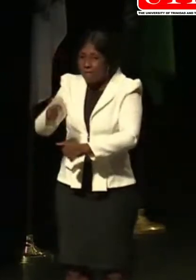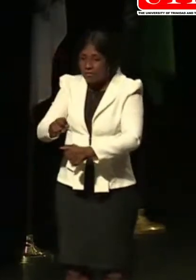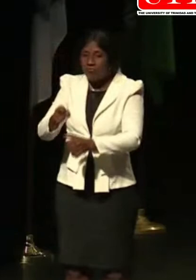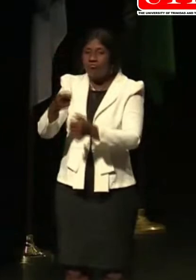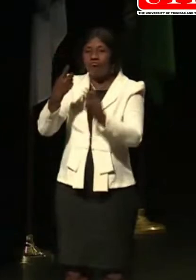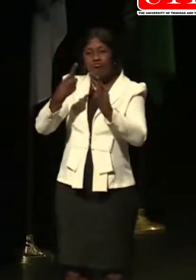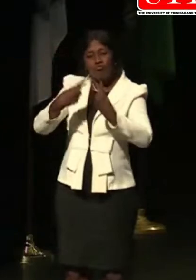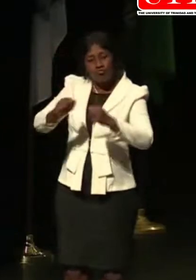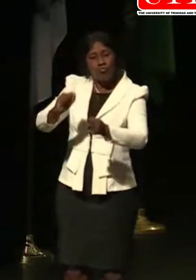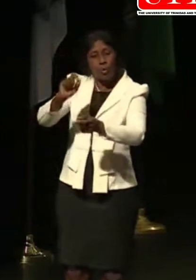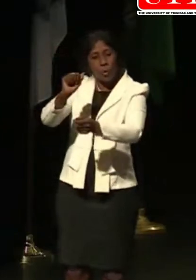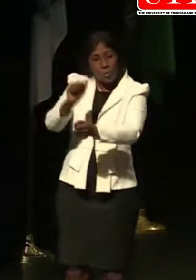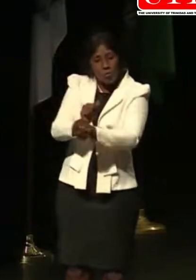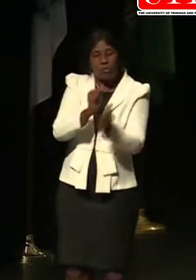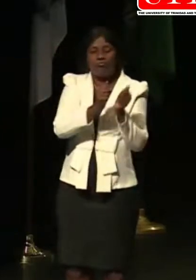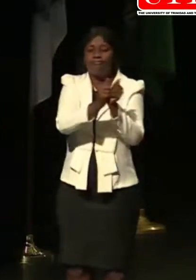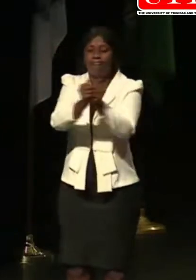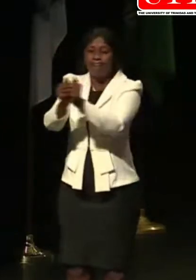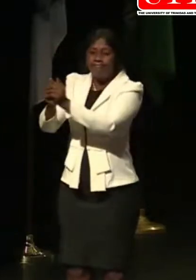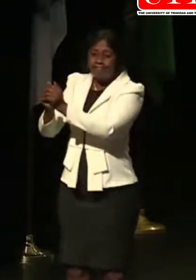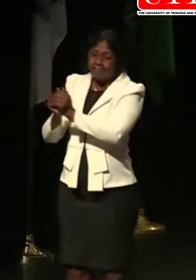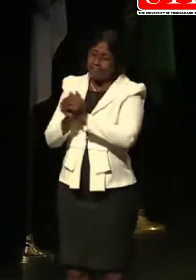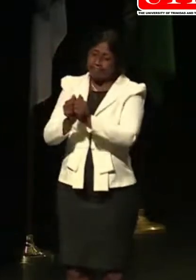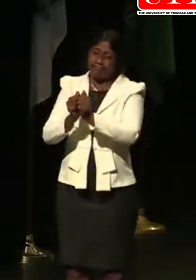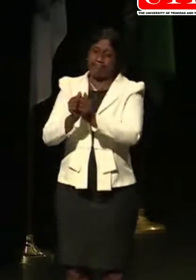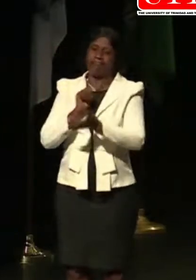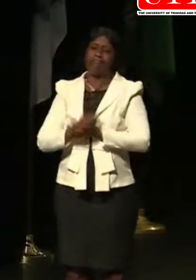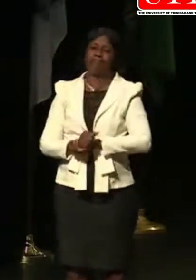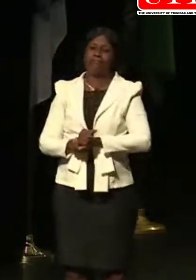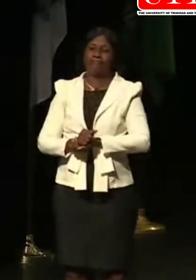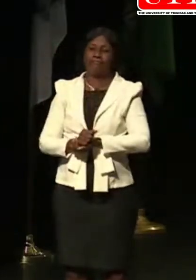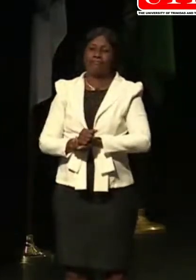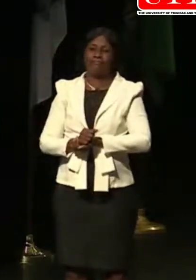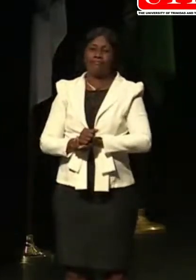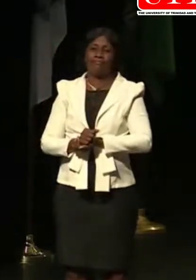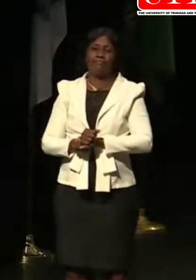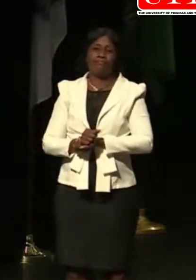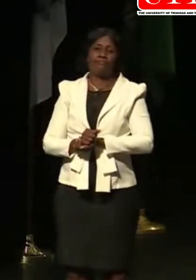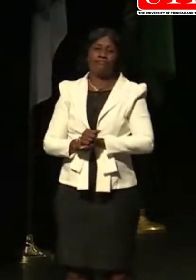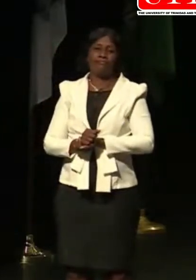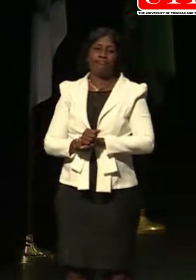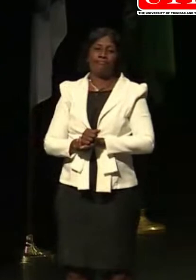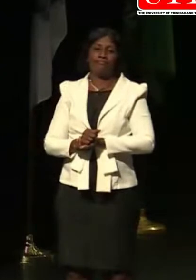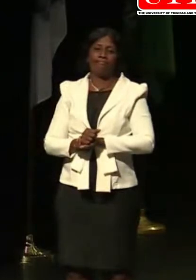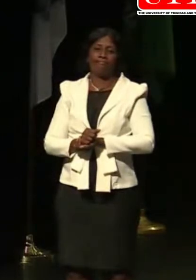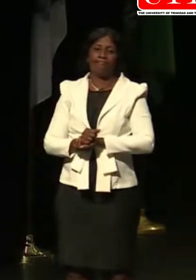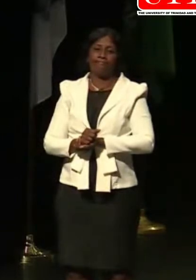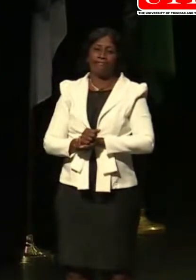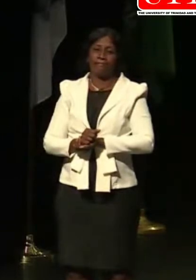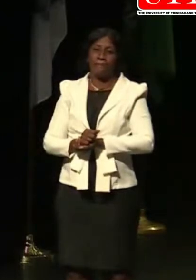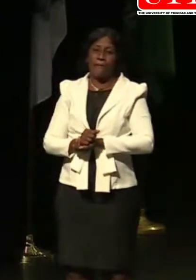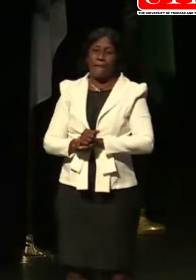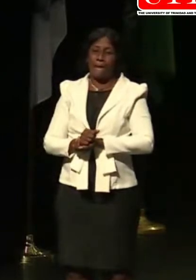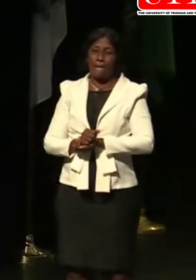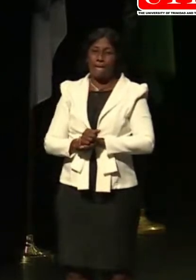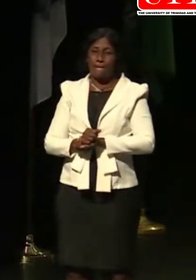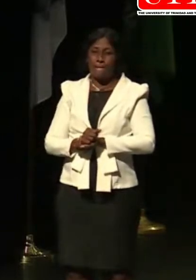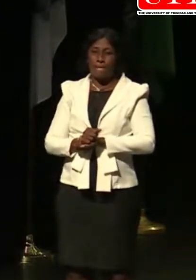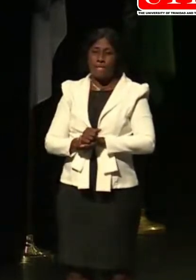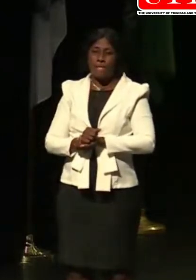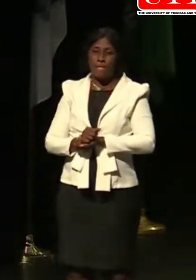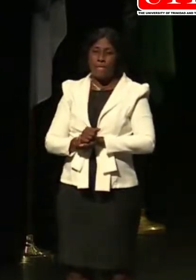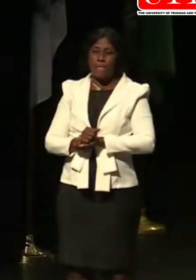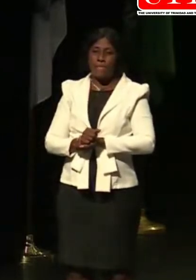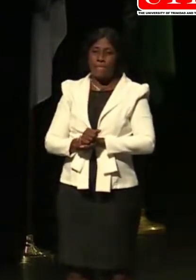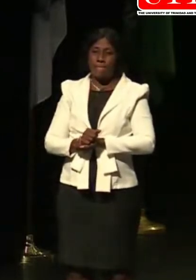solution. We all have a part to play. We all have to make our contribution. And even if you think all you have